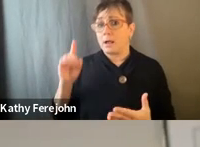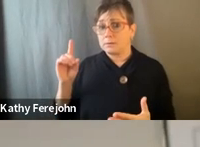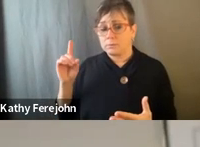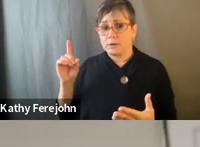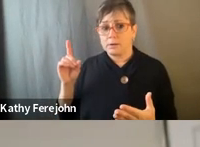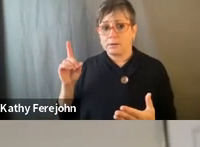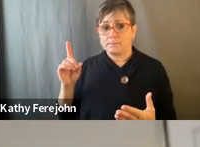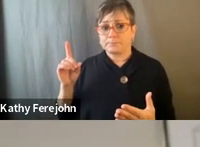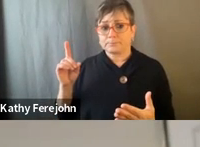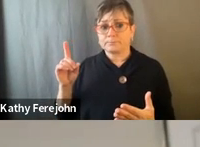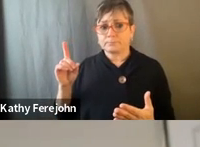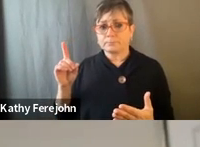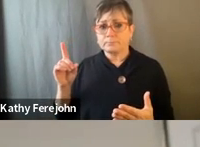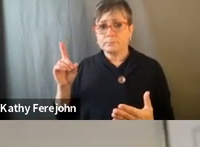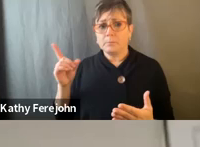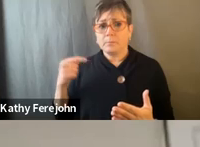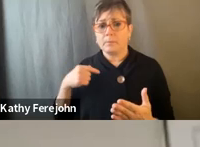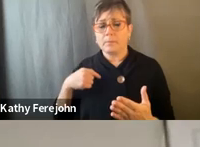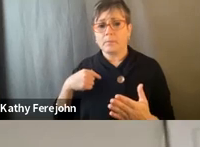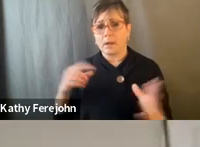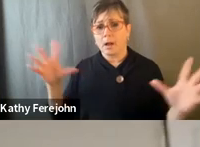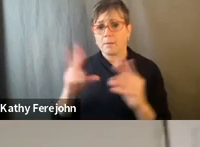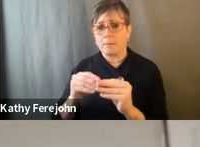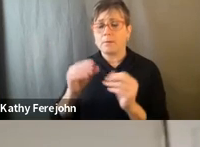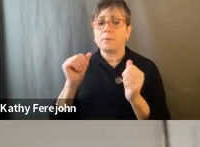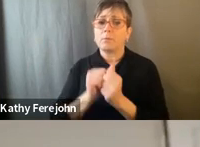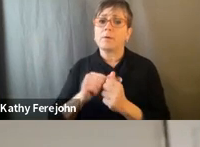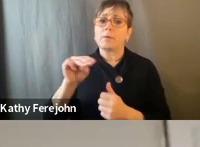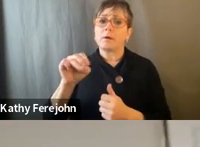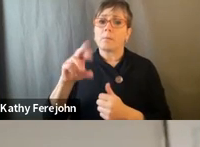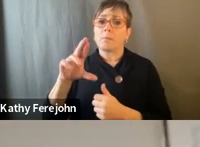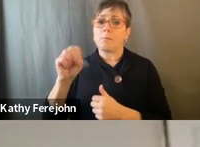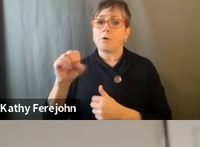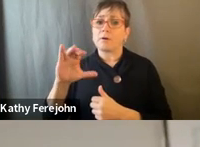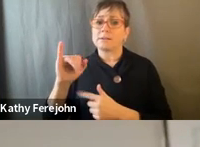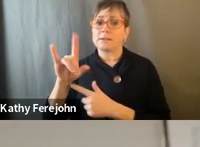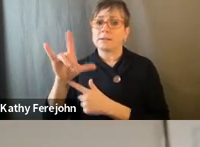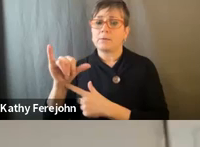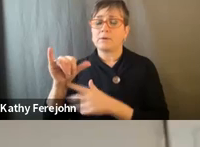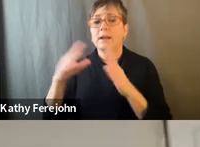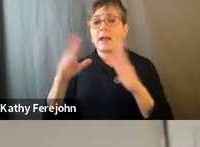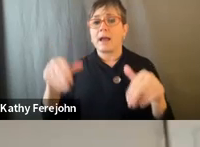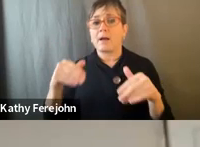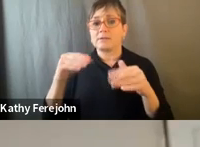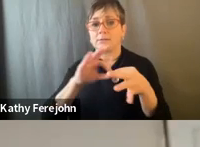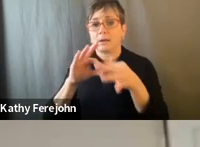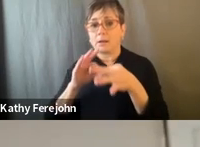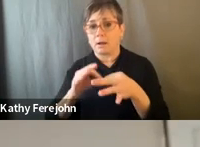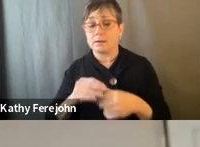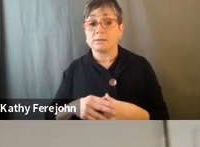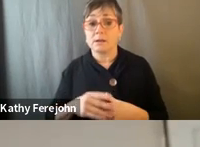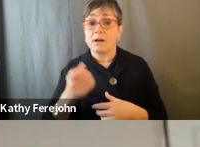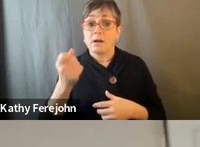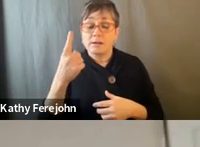the good fortune to sit down and meet with Morris County Housing Alliance. And the demographics show that in Morris County,